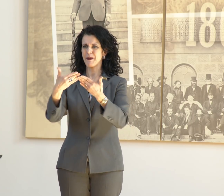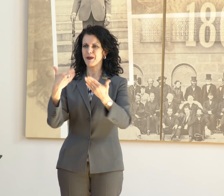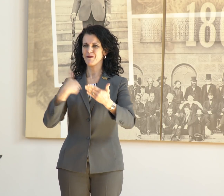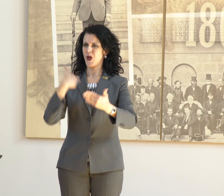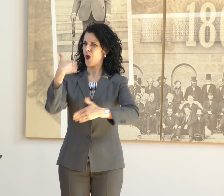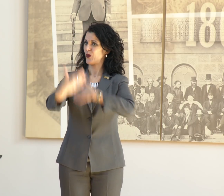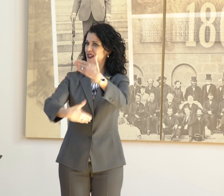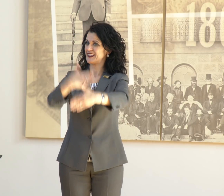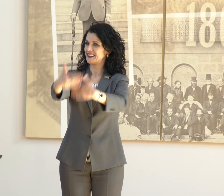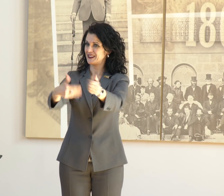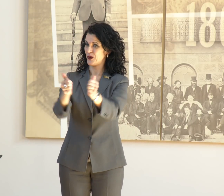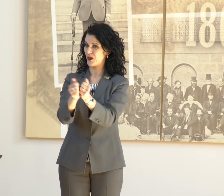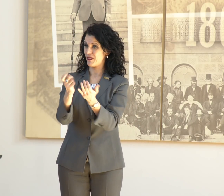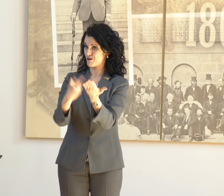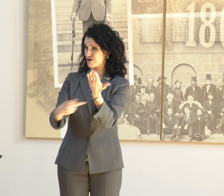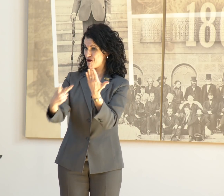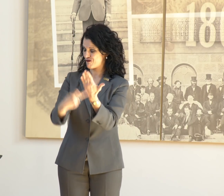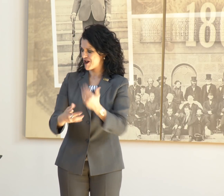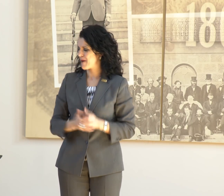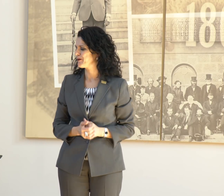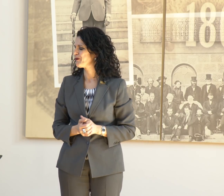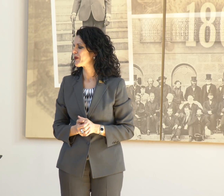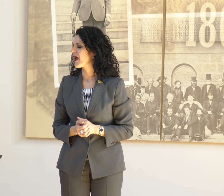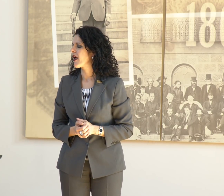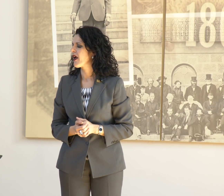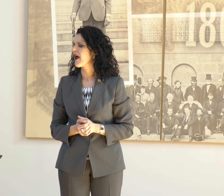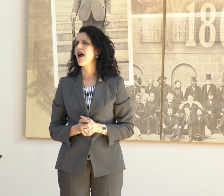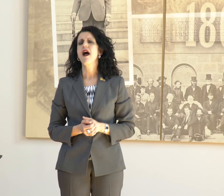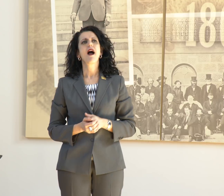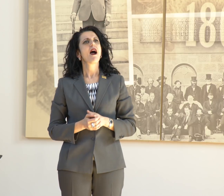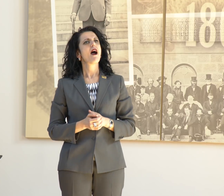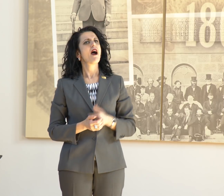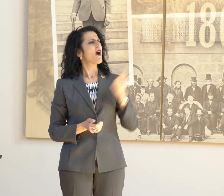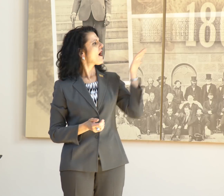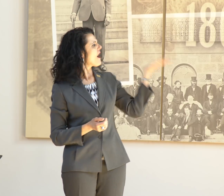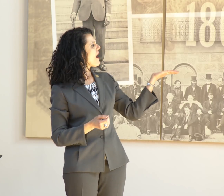I want to talk briefly about Bernard Bragg before we proceed with our program.